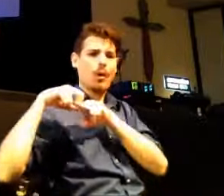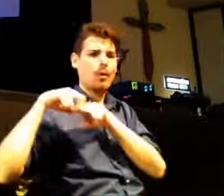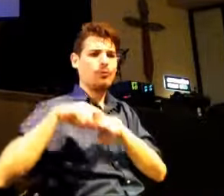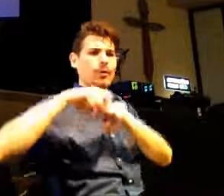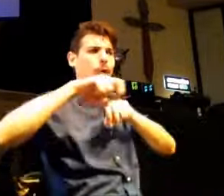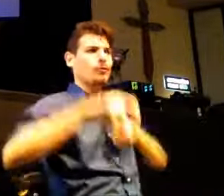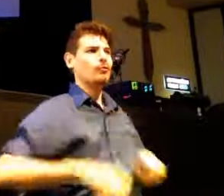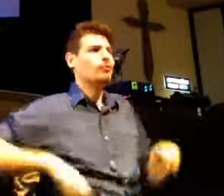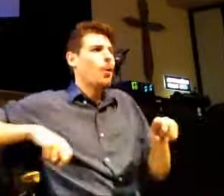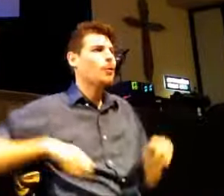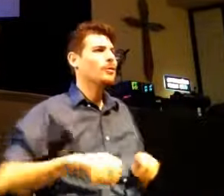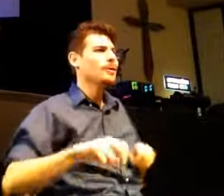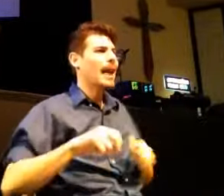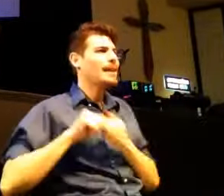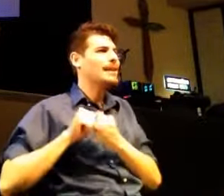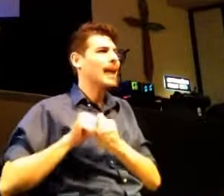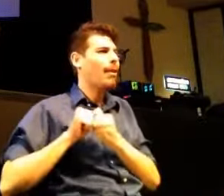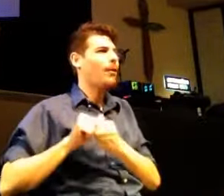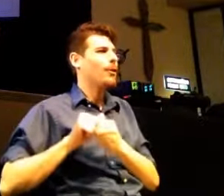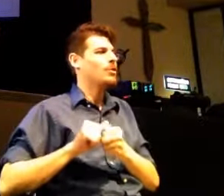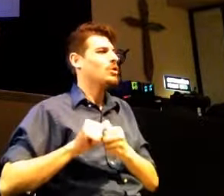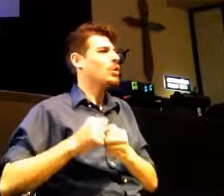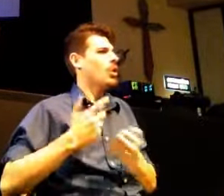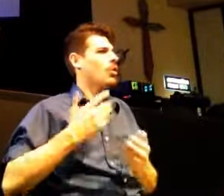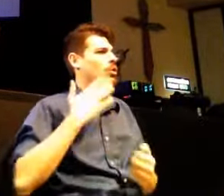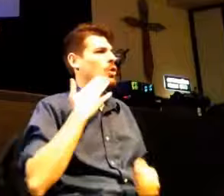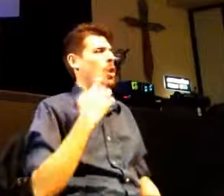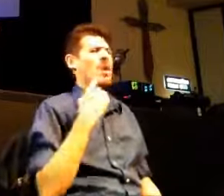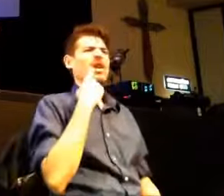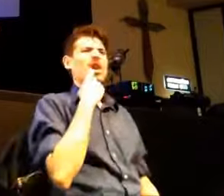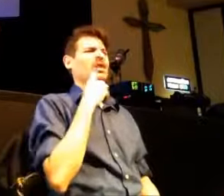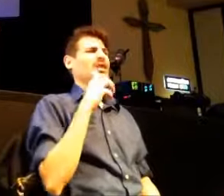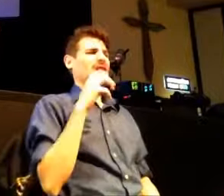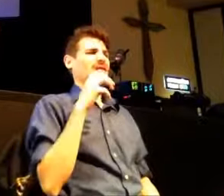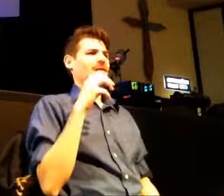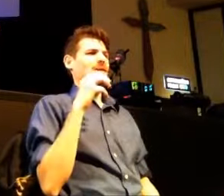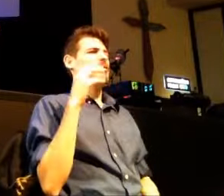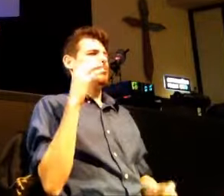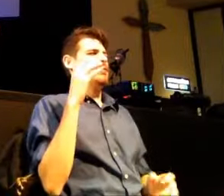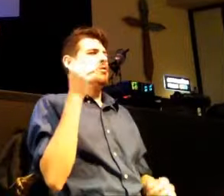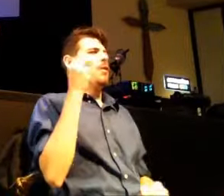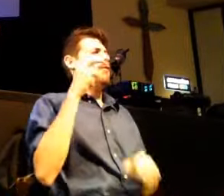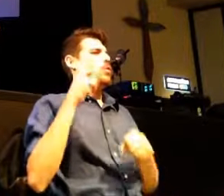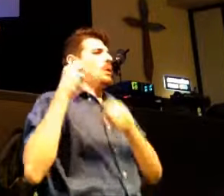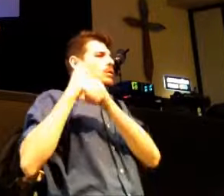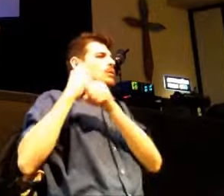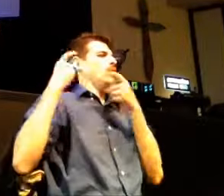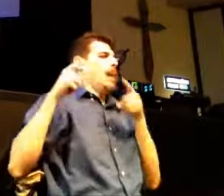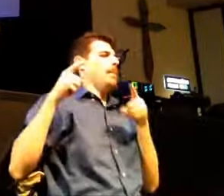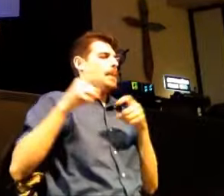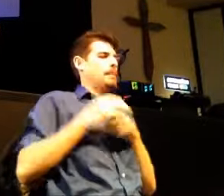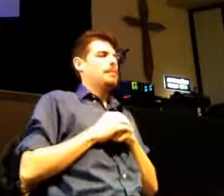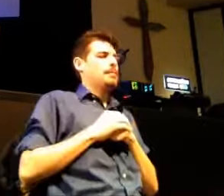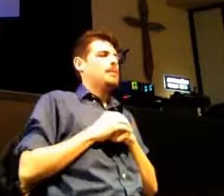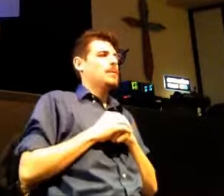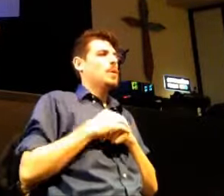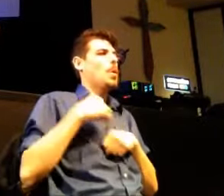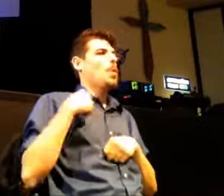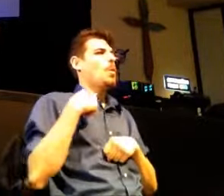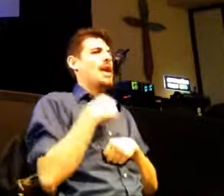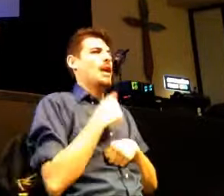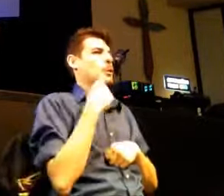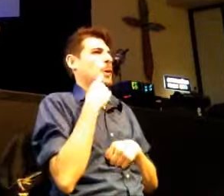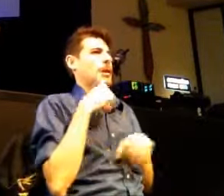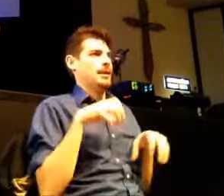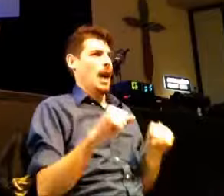great. But Mal, we had just gotten Mal, and he had run off once or twice, and so I had this fear, this